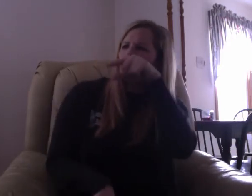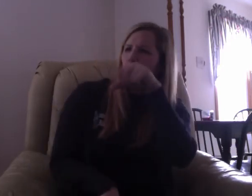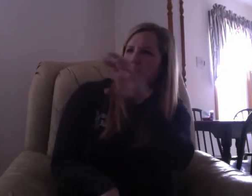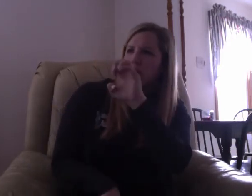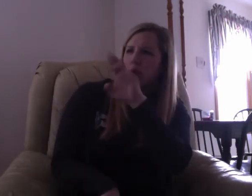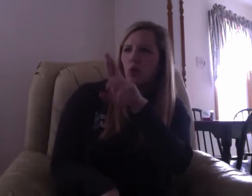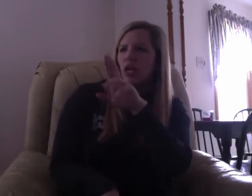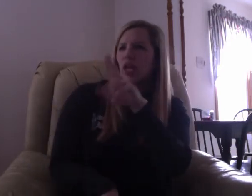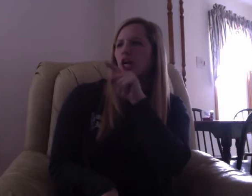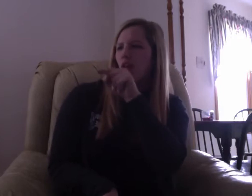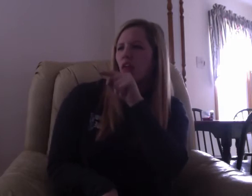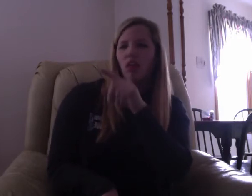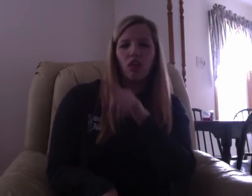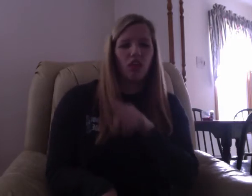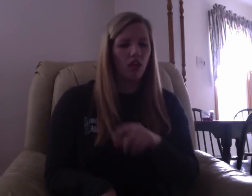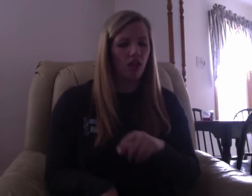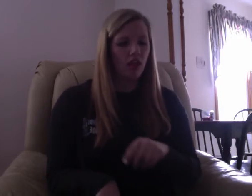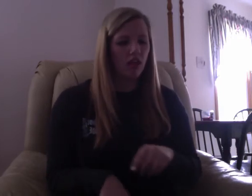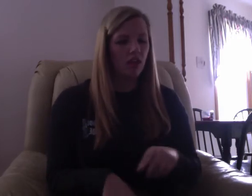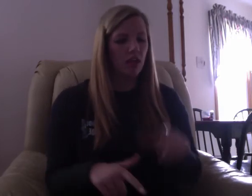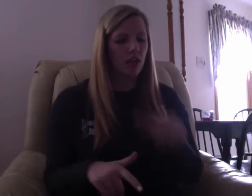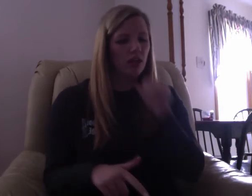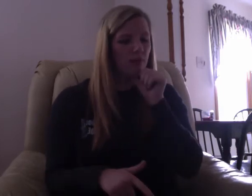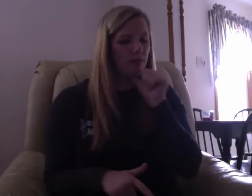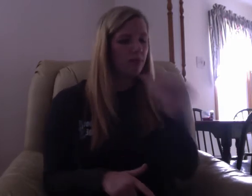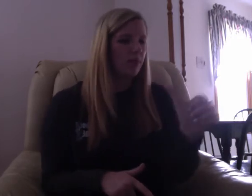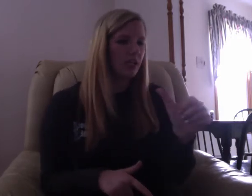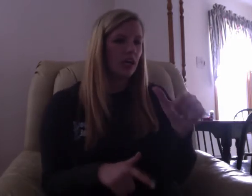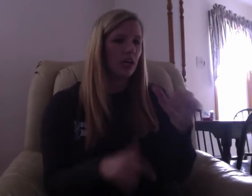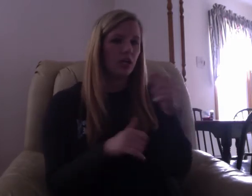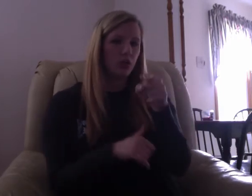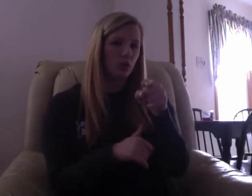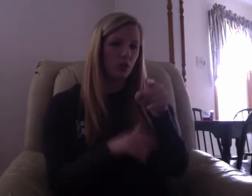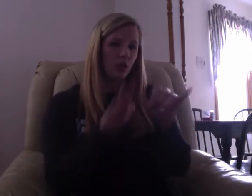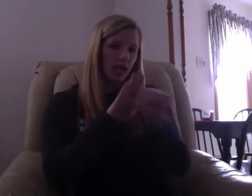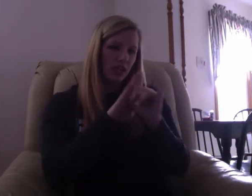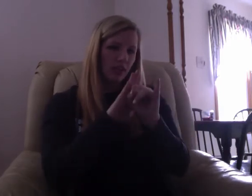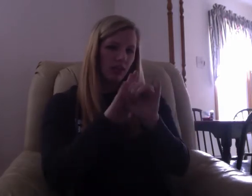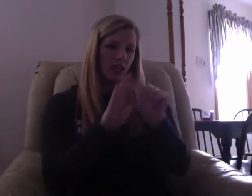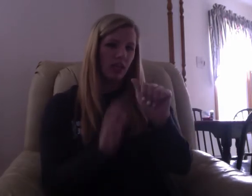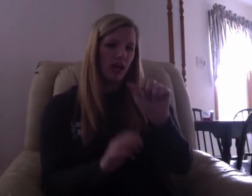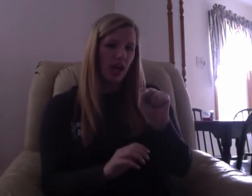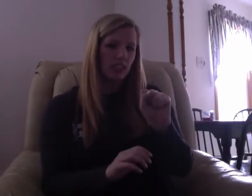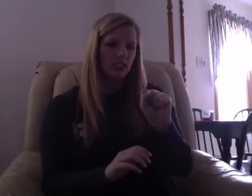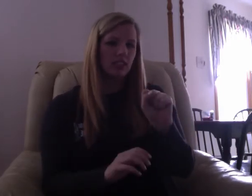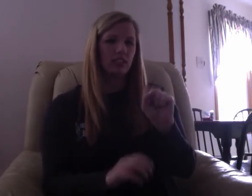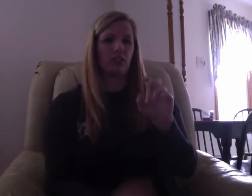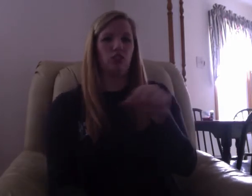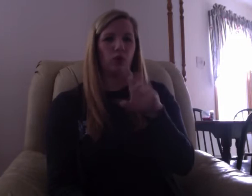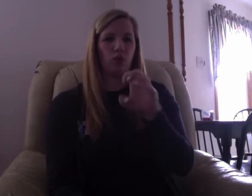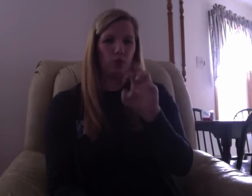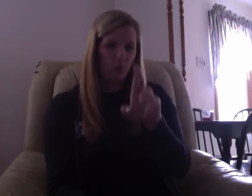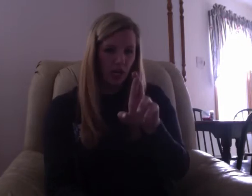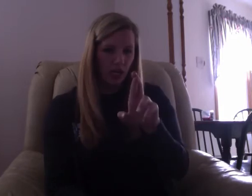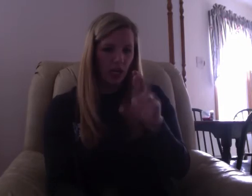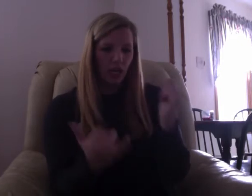as opposed to saying, I identify as queer. The reason why queer is becoming more of an accepting term and